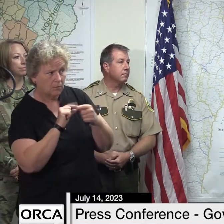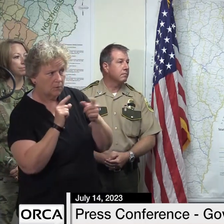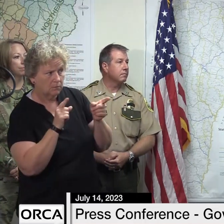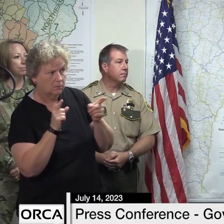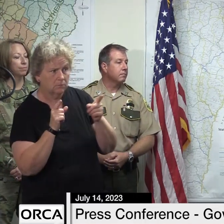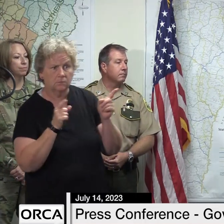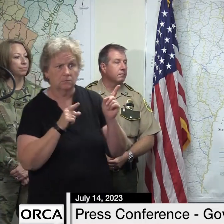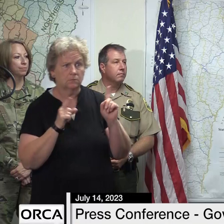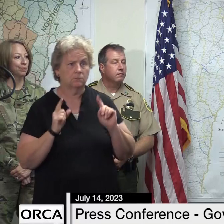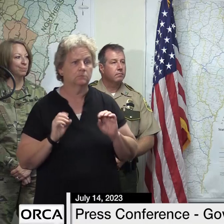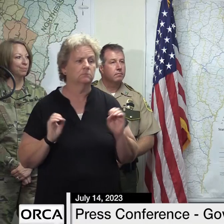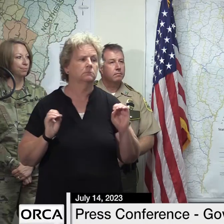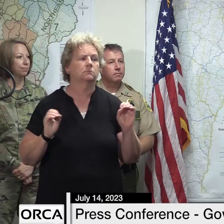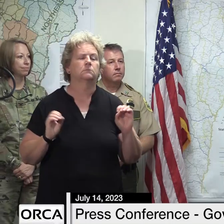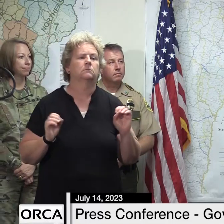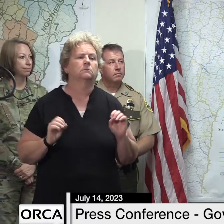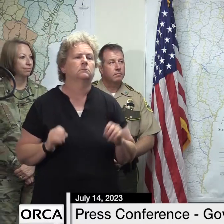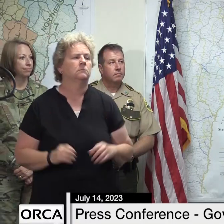Yeah,